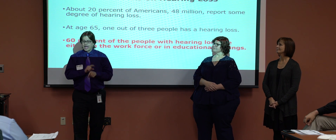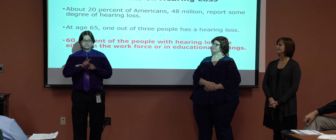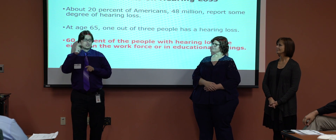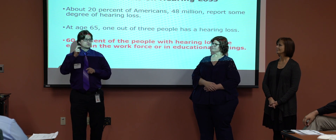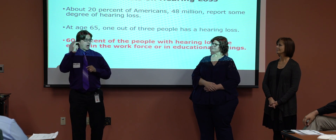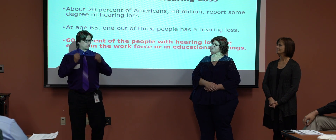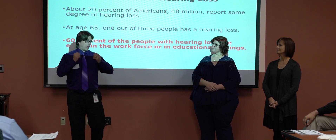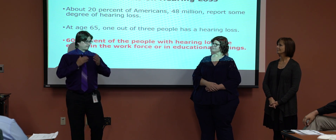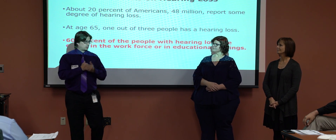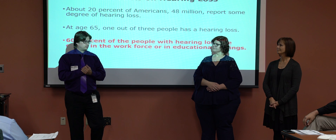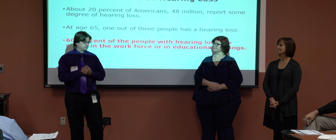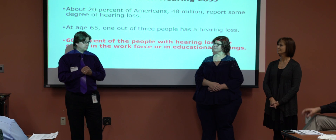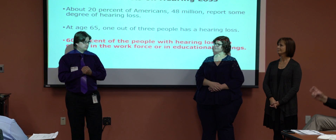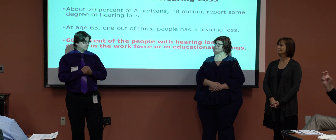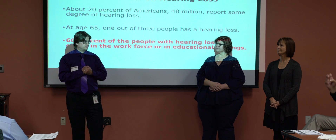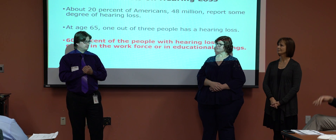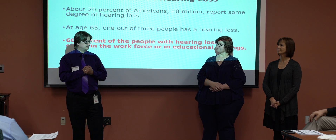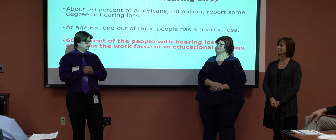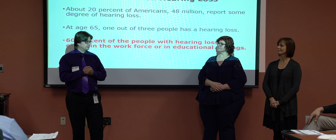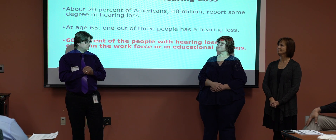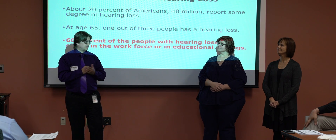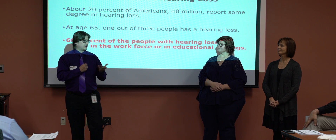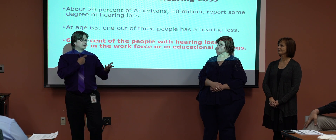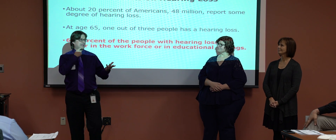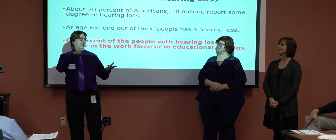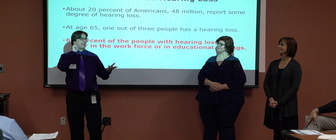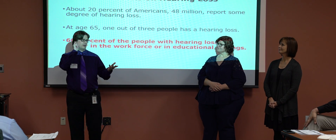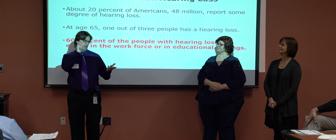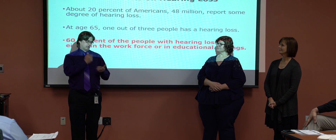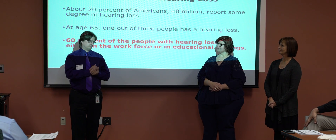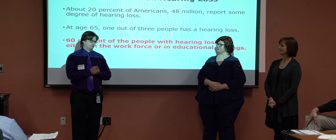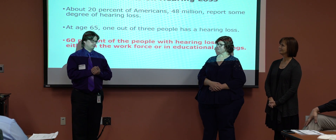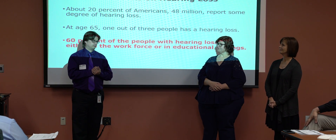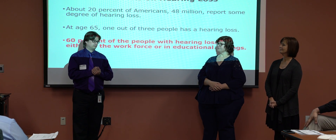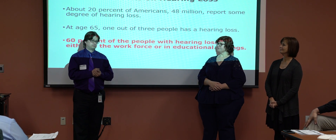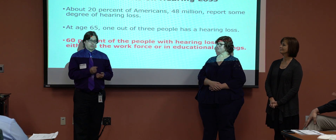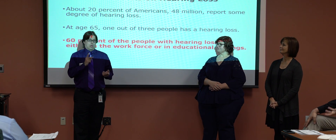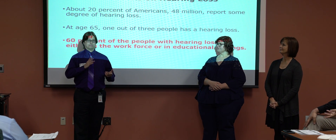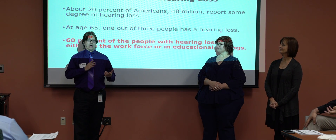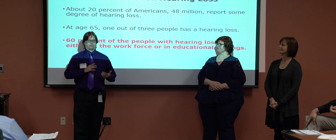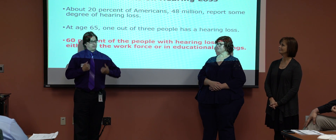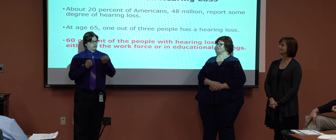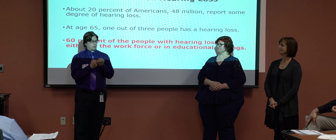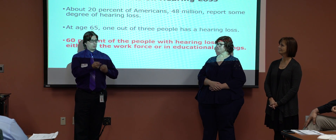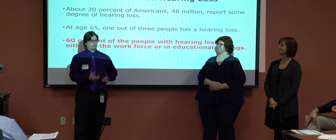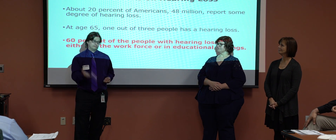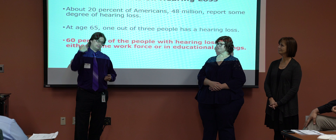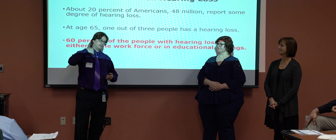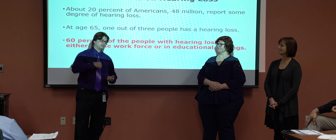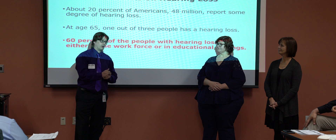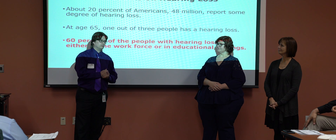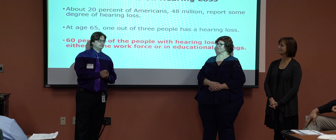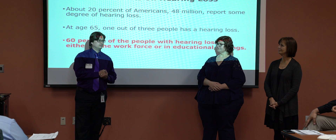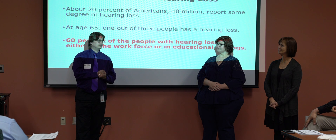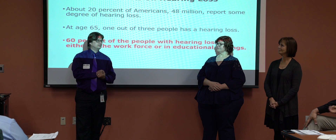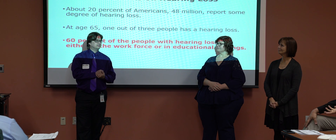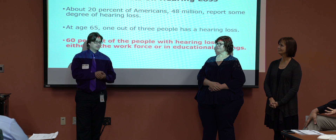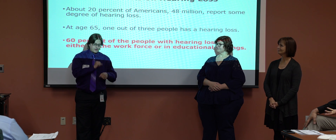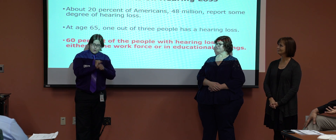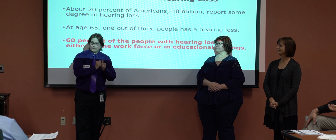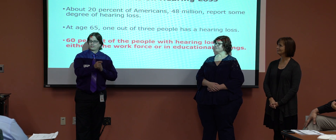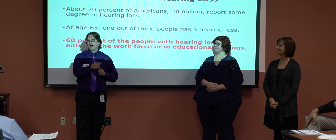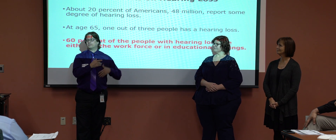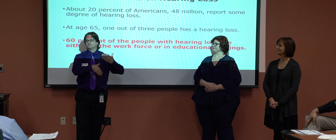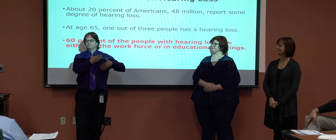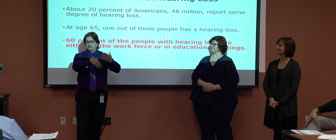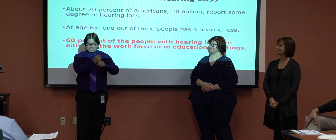and was working as a truck driver and needed a hearing aid. So I said, fine, I'll support you in that, let's